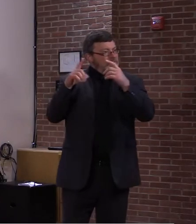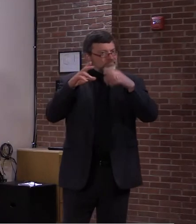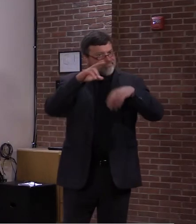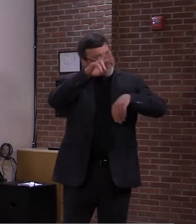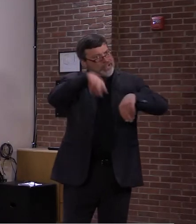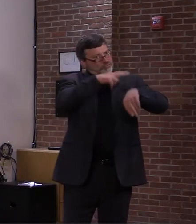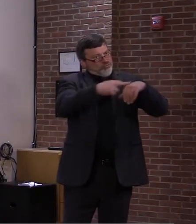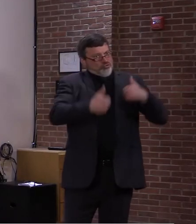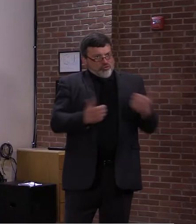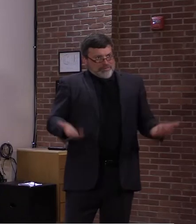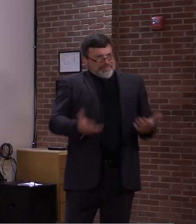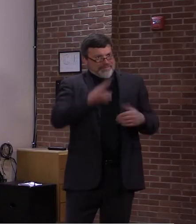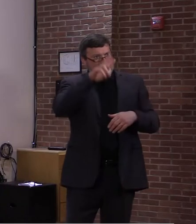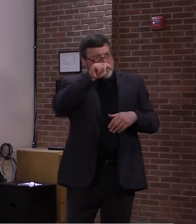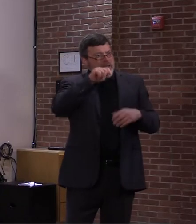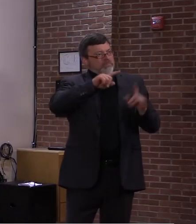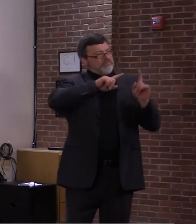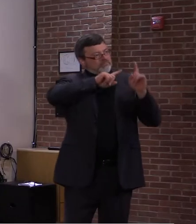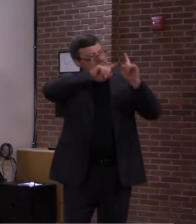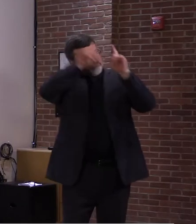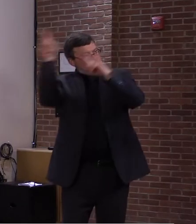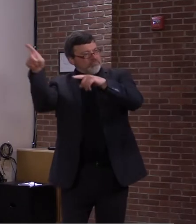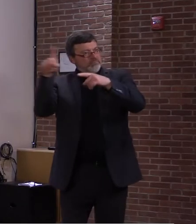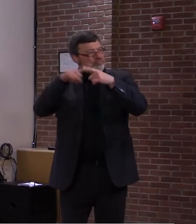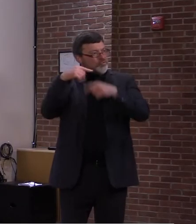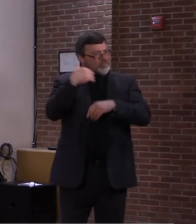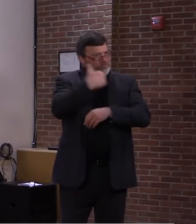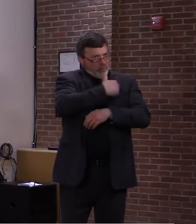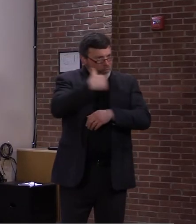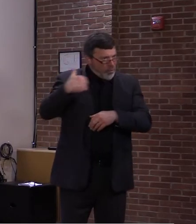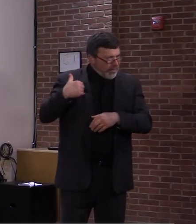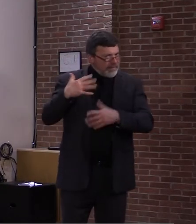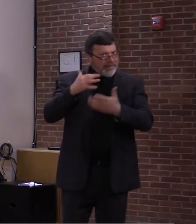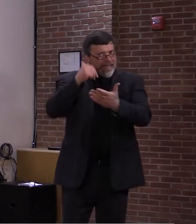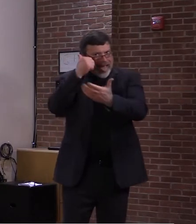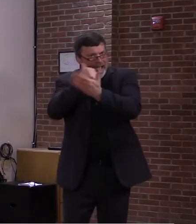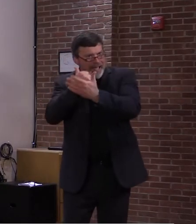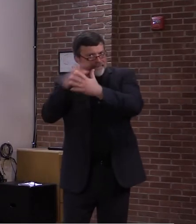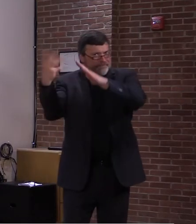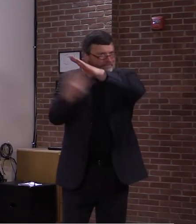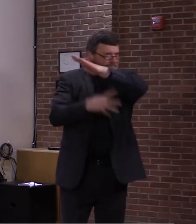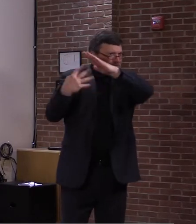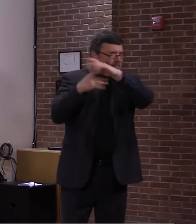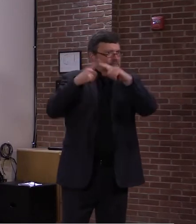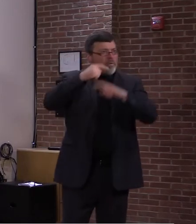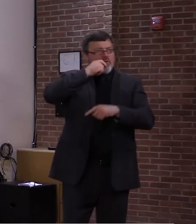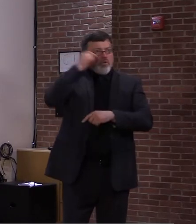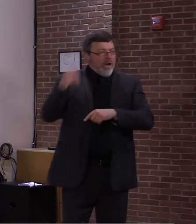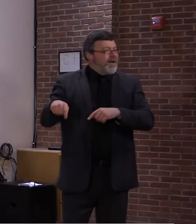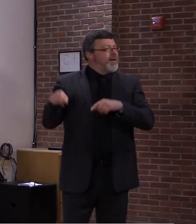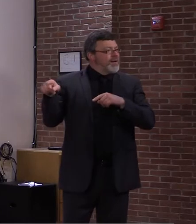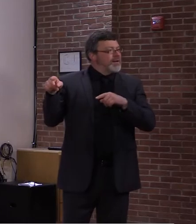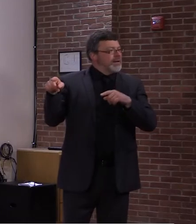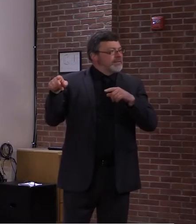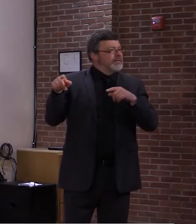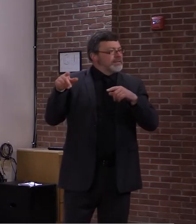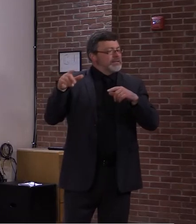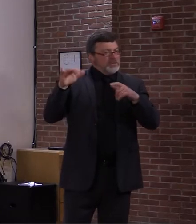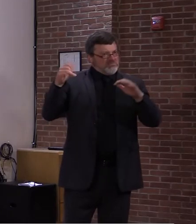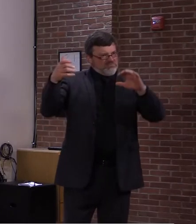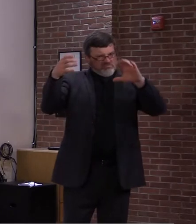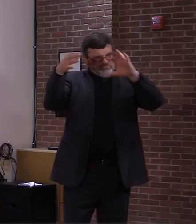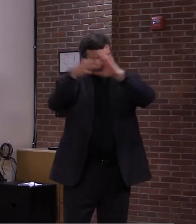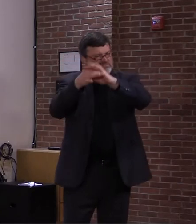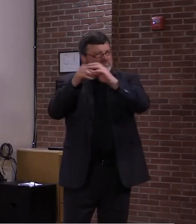off to defend, protect, train with our NATO allies in Europe. And